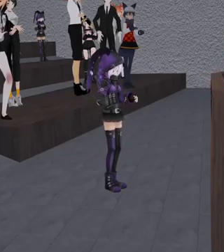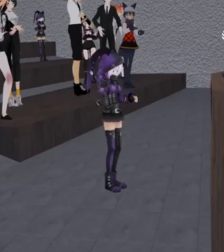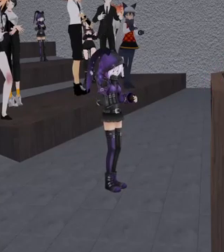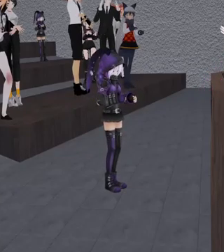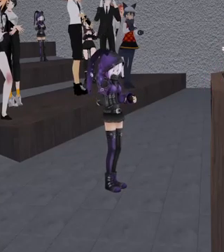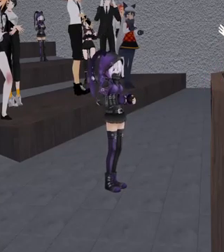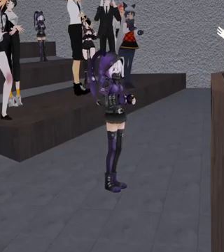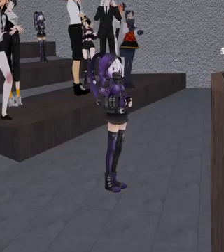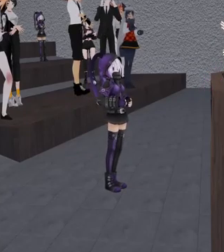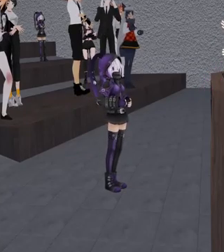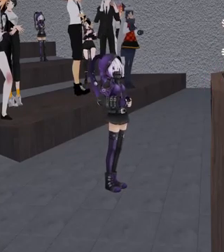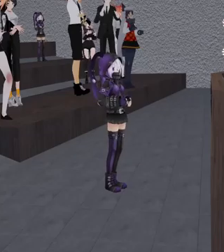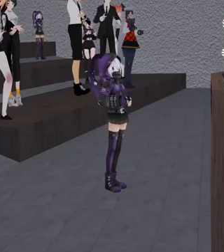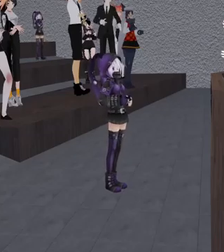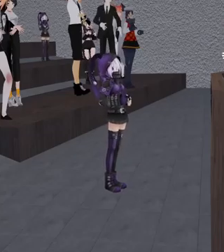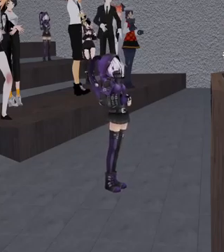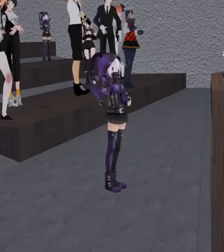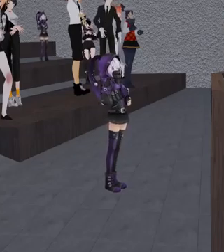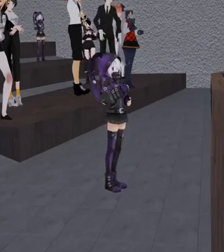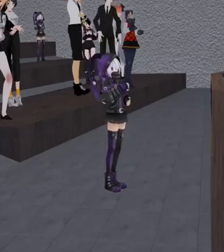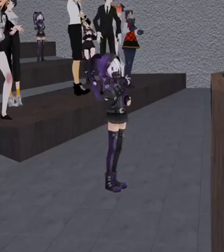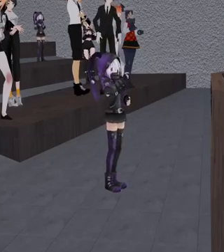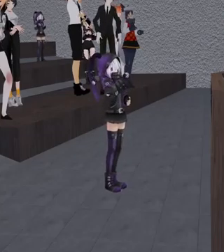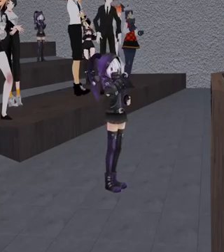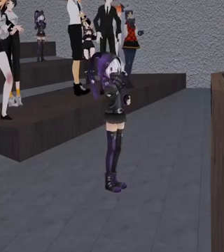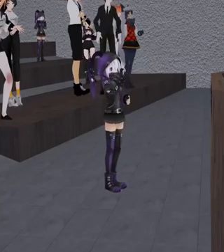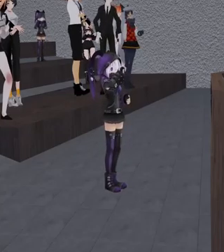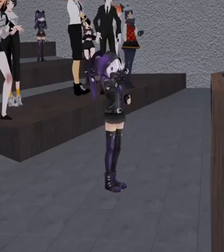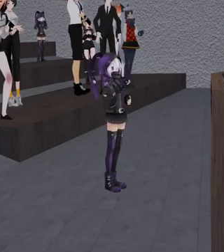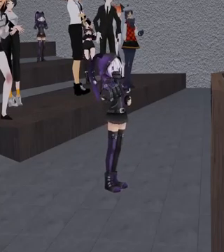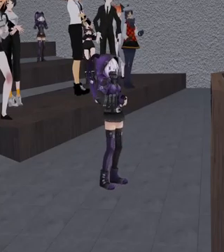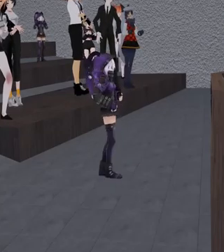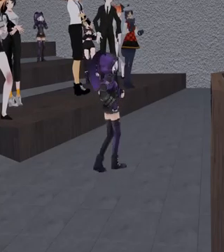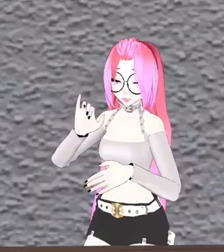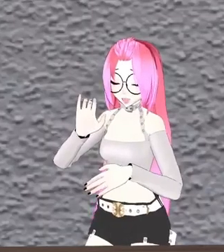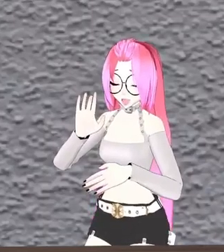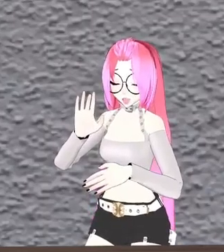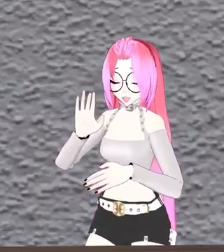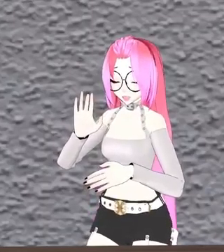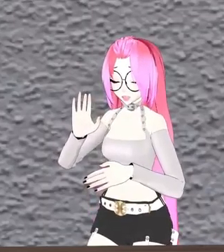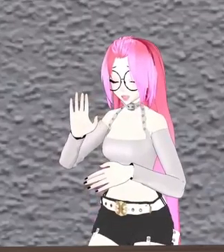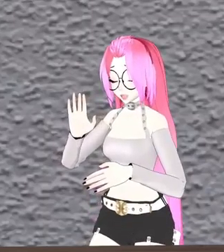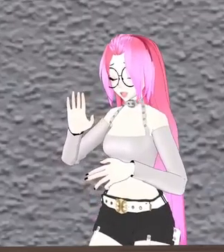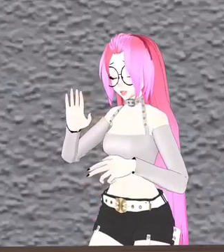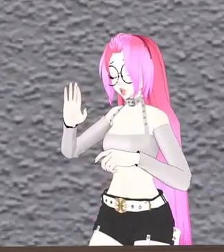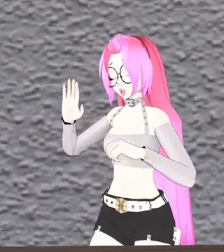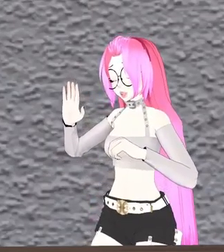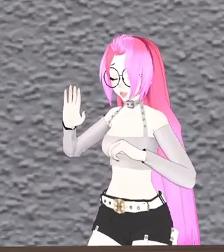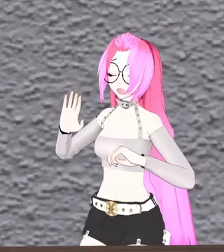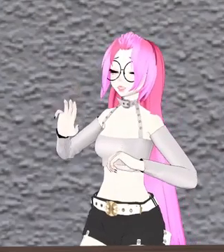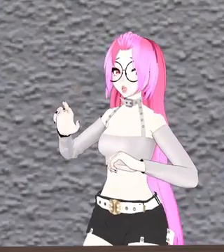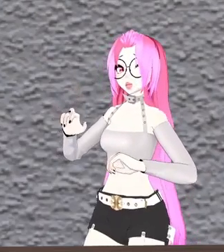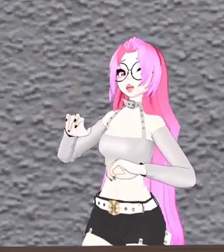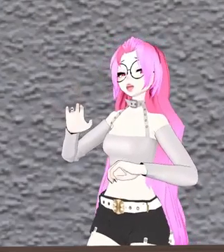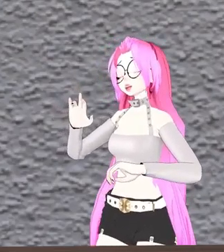like, would it replace the old one? Okay. So yes. So